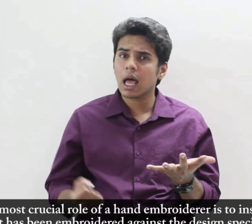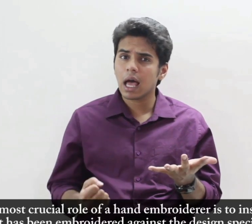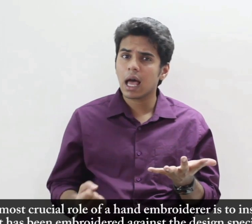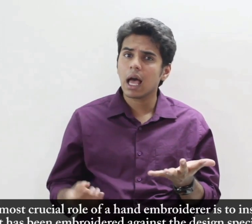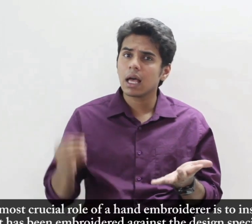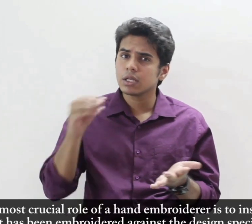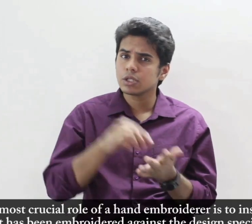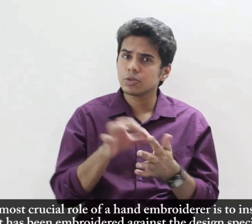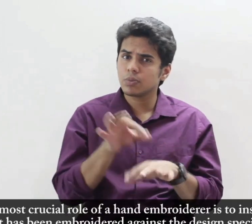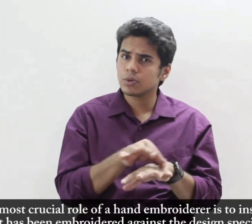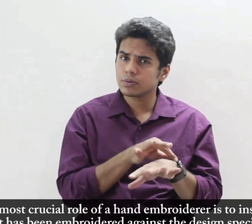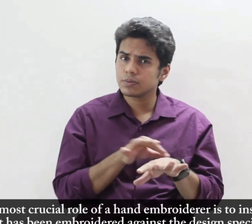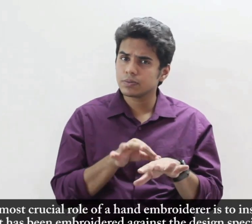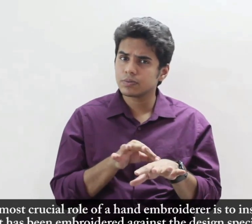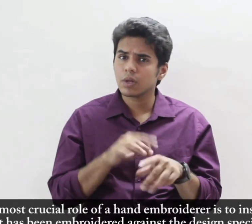design specification.